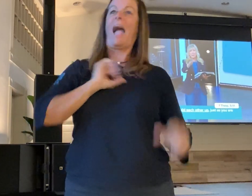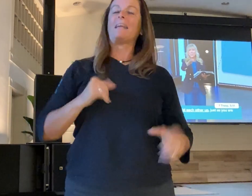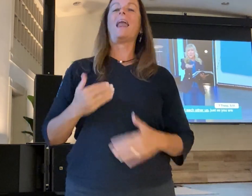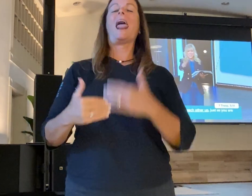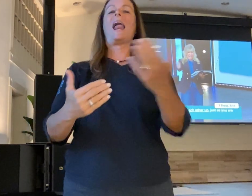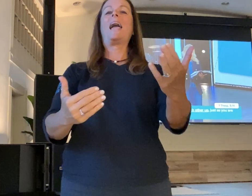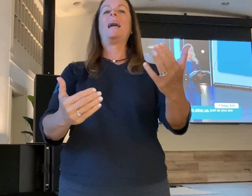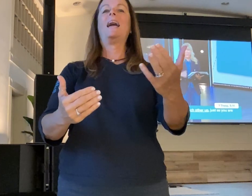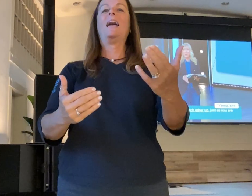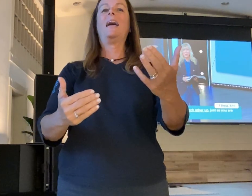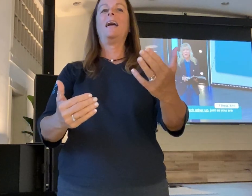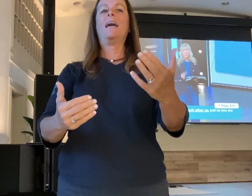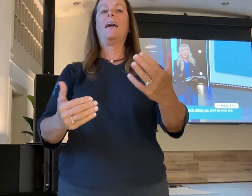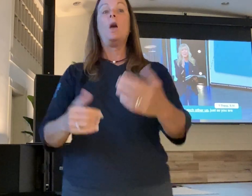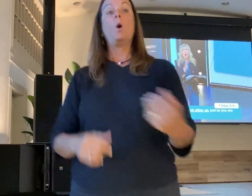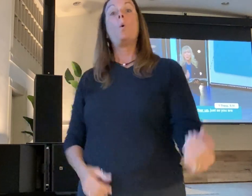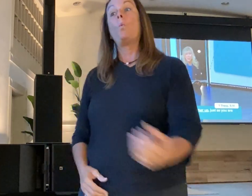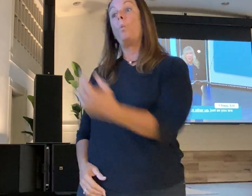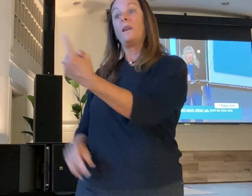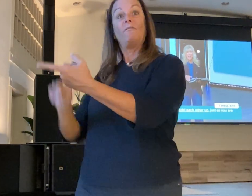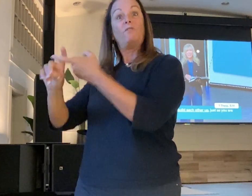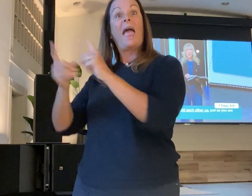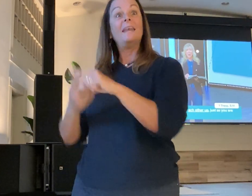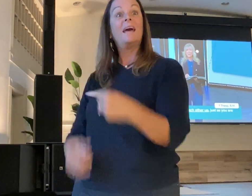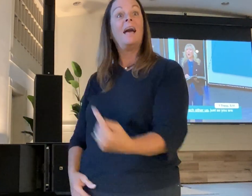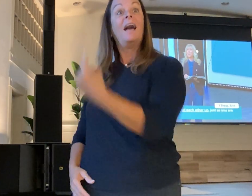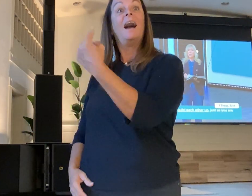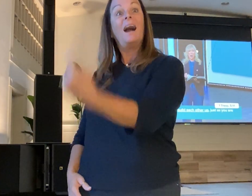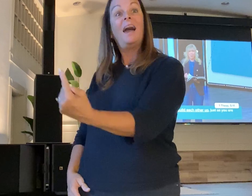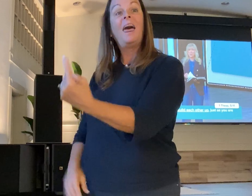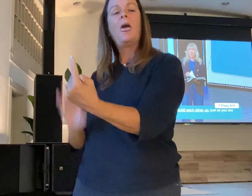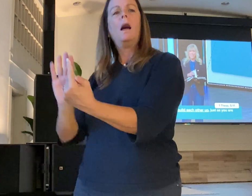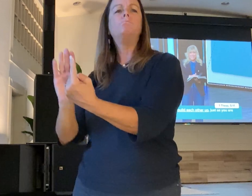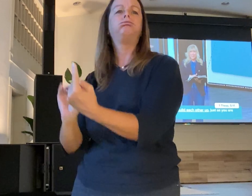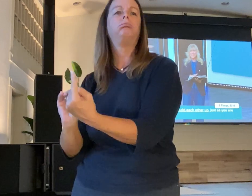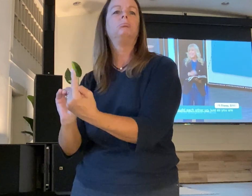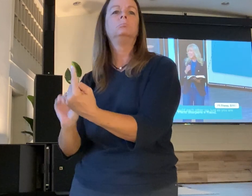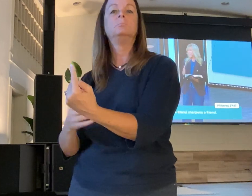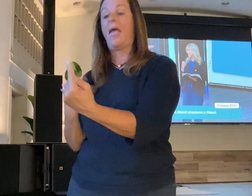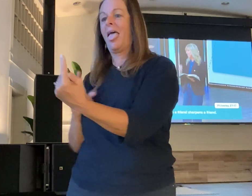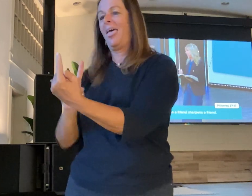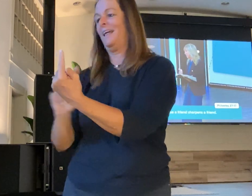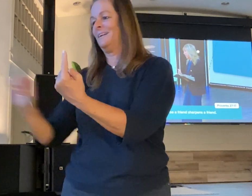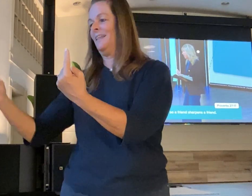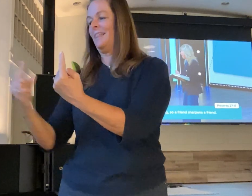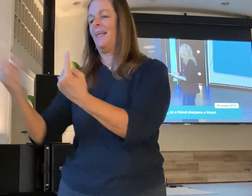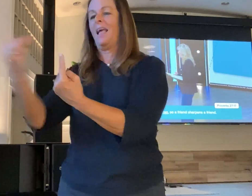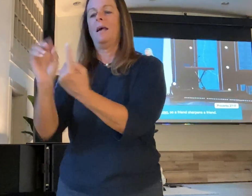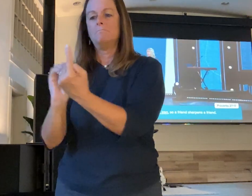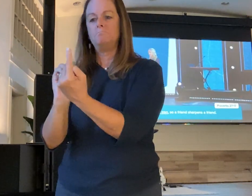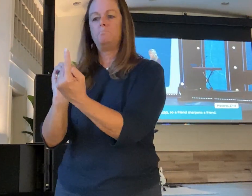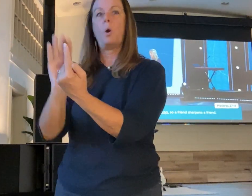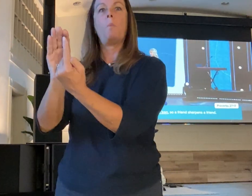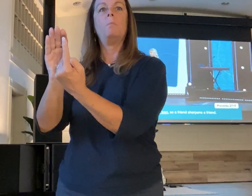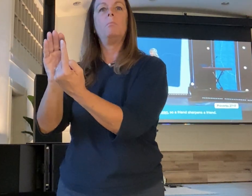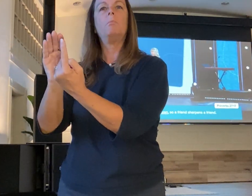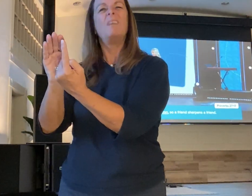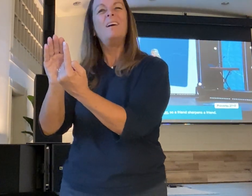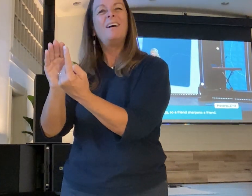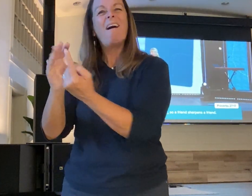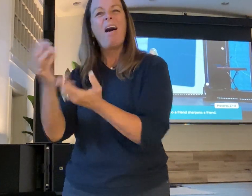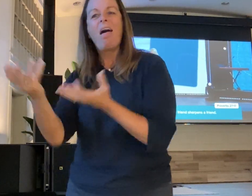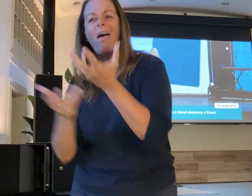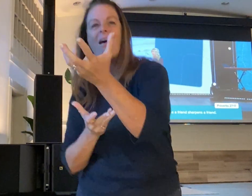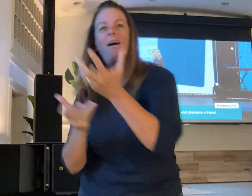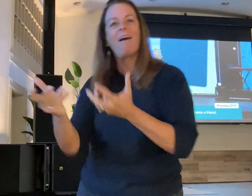that you would be there to do the same for them. But it's also a Proverbs 27:17 kind of love, an iron